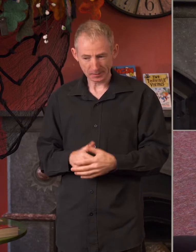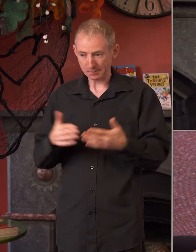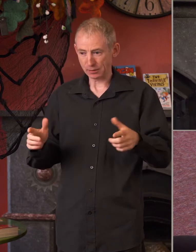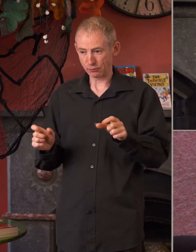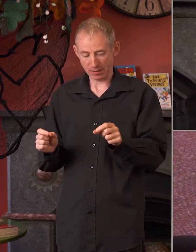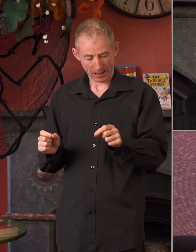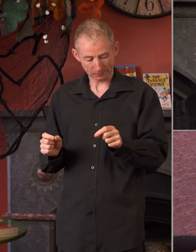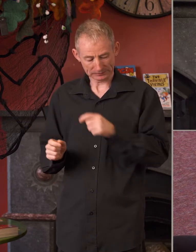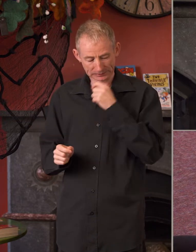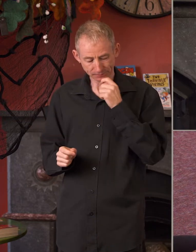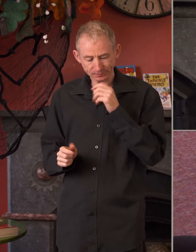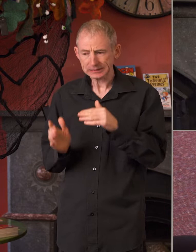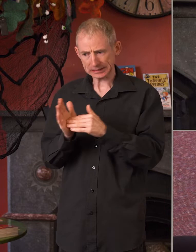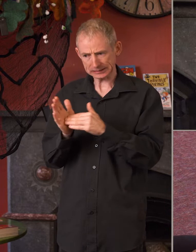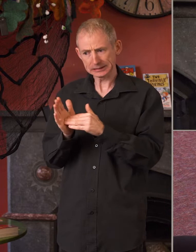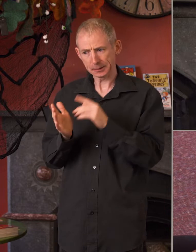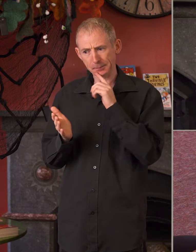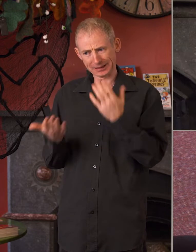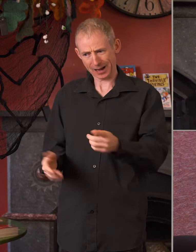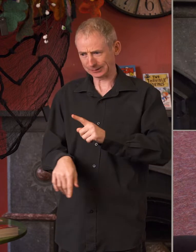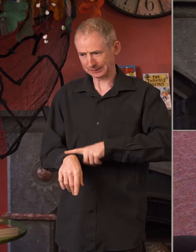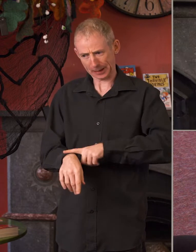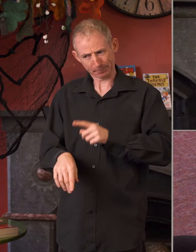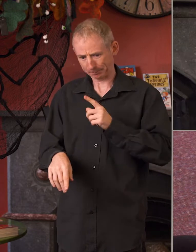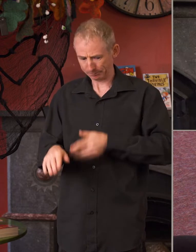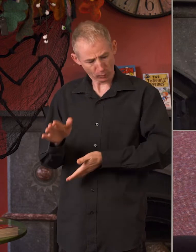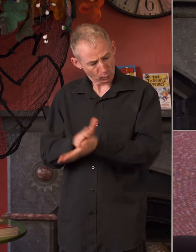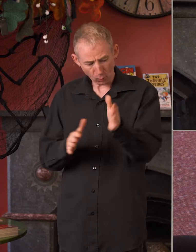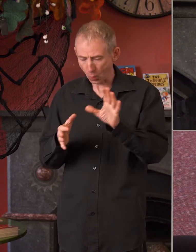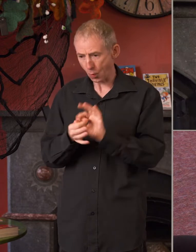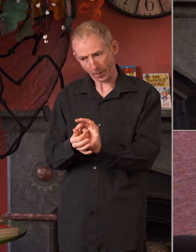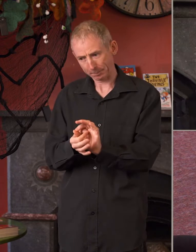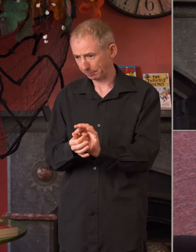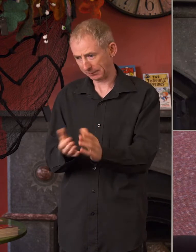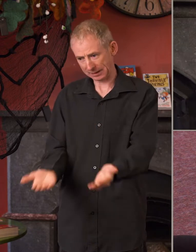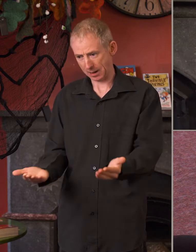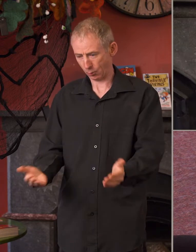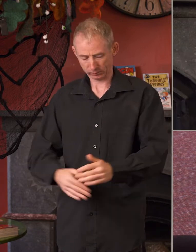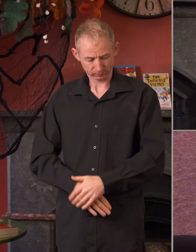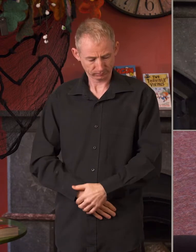Yes, but it's time to go home now, says Very Big Crab.